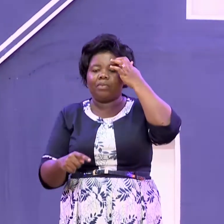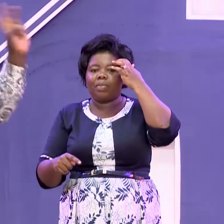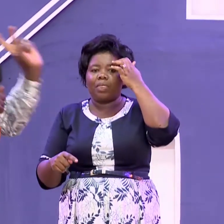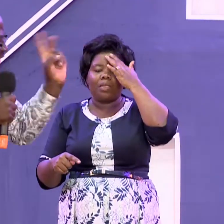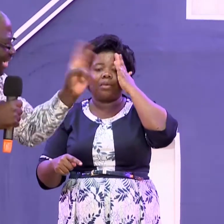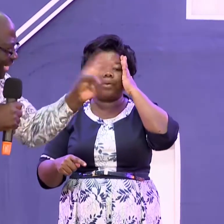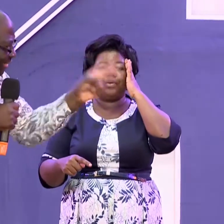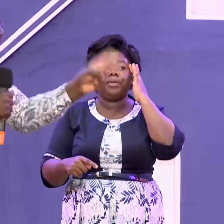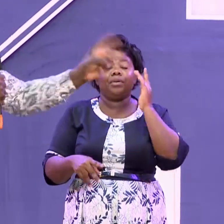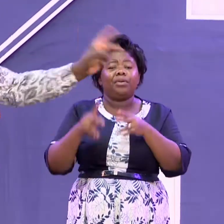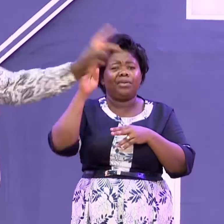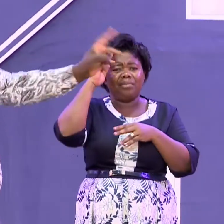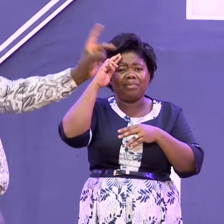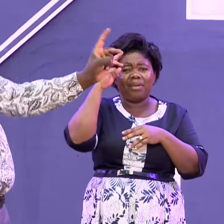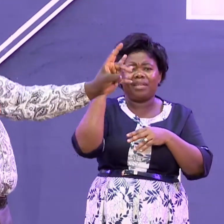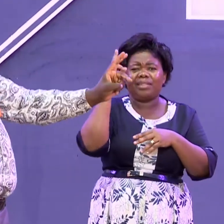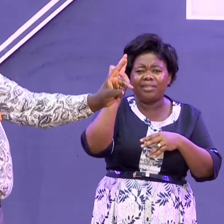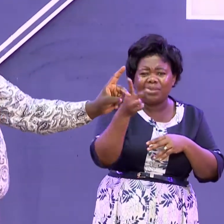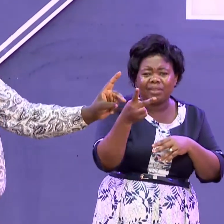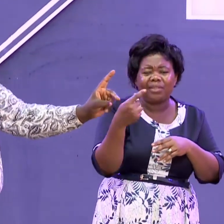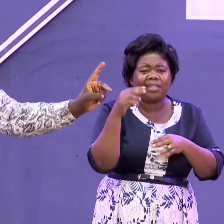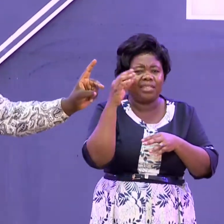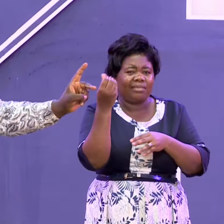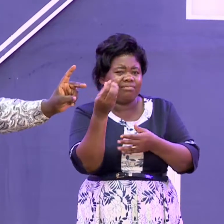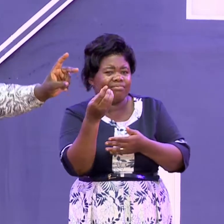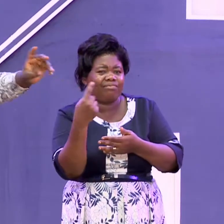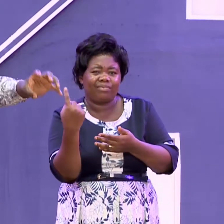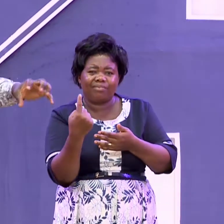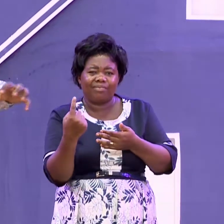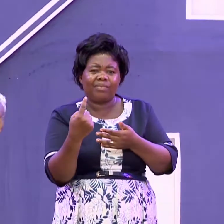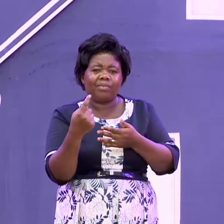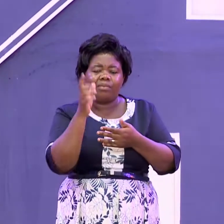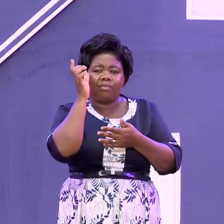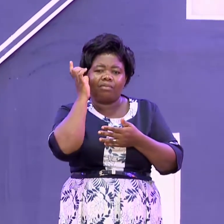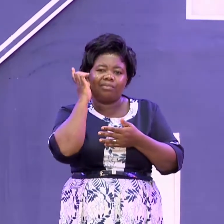Remember, 2,000 shillings. That